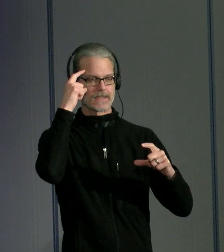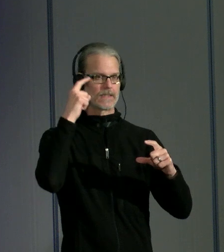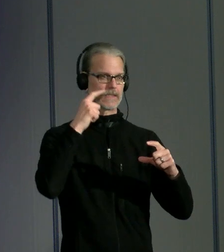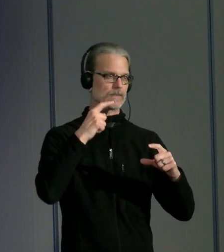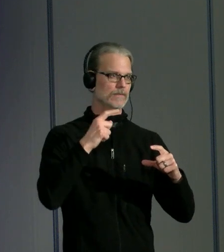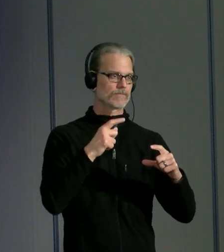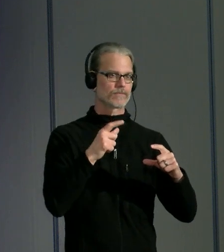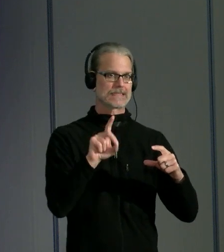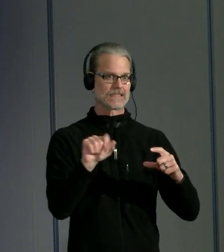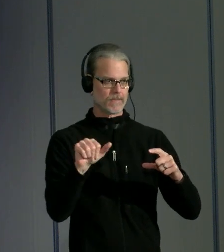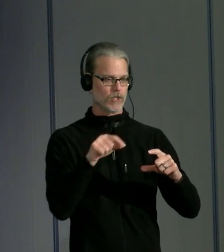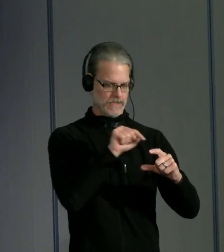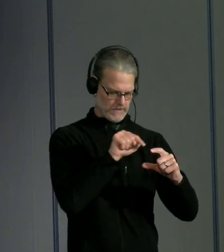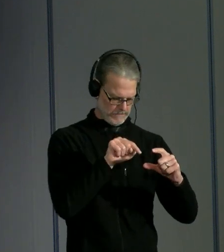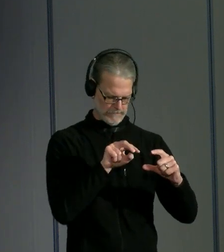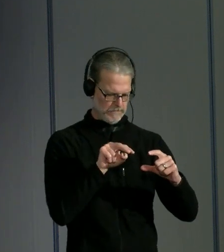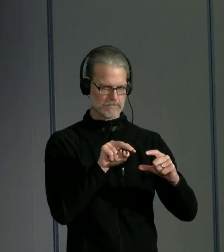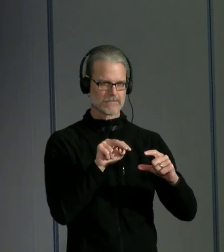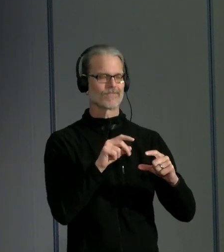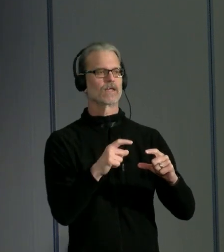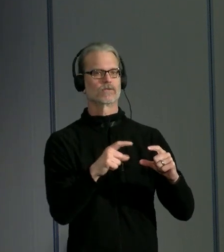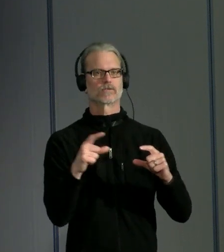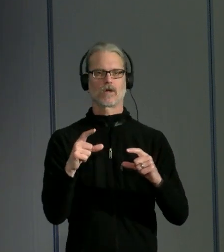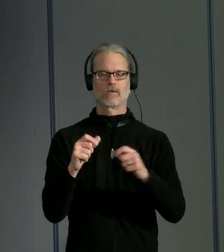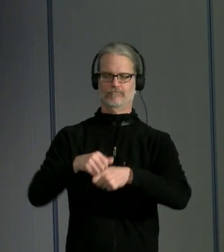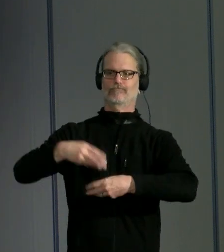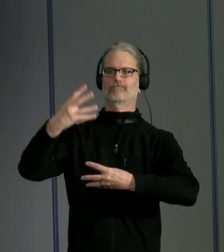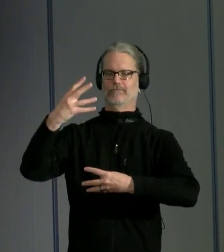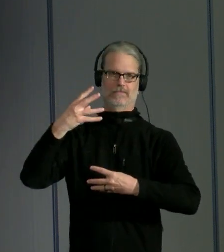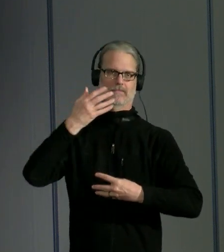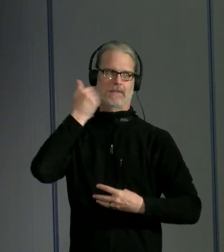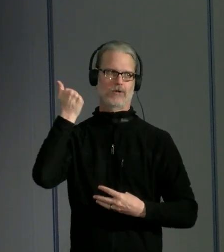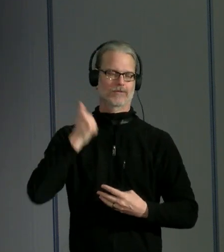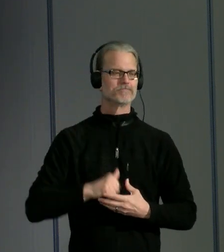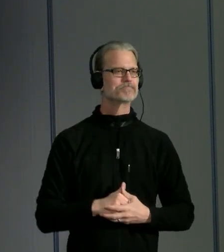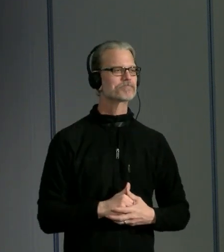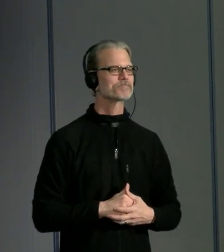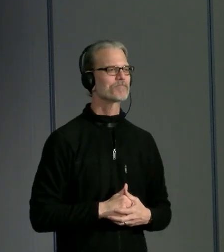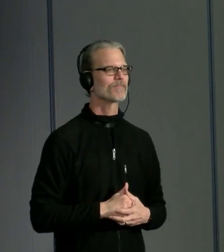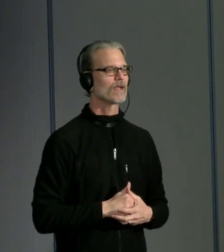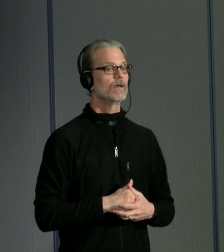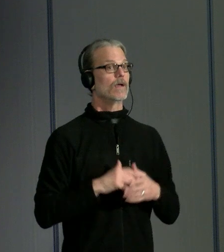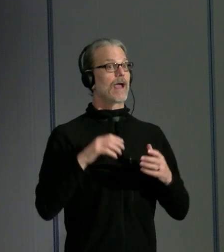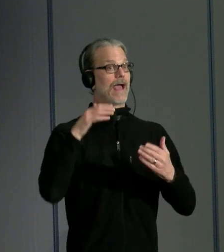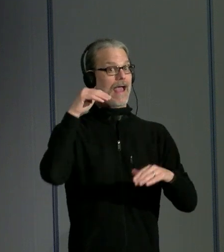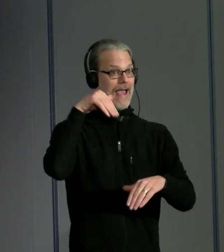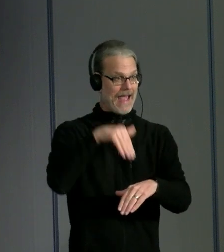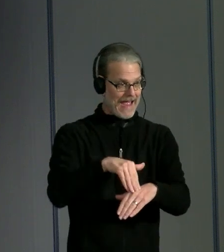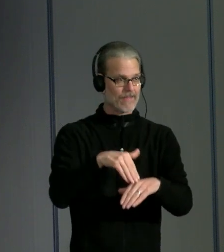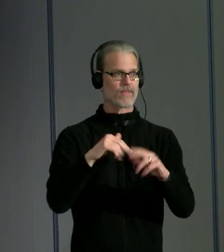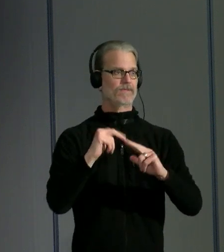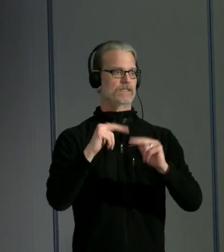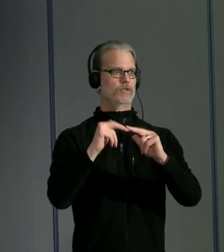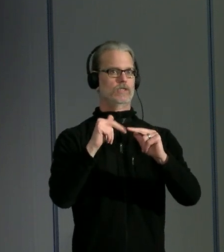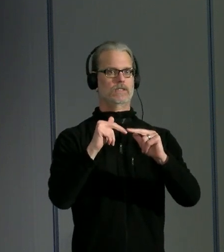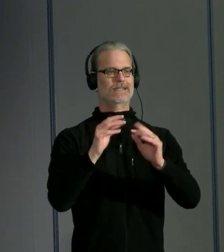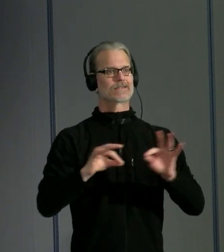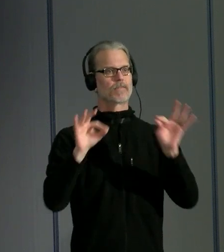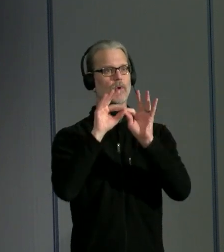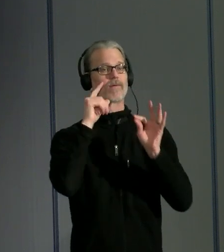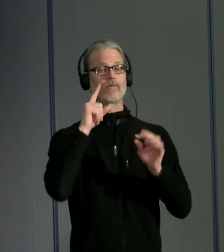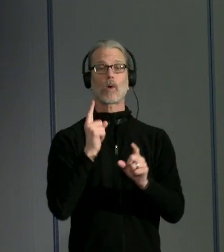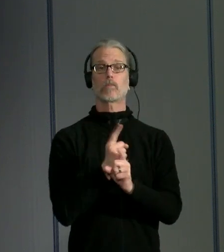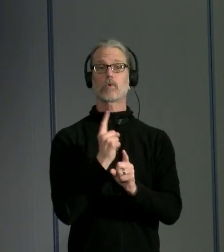alternative method to gain access is important. At the facility, I think it's important to have appropriate